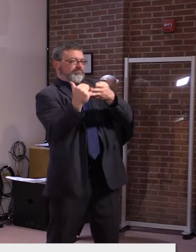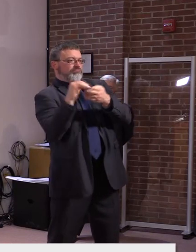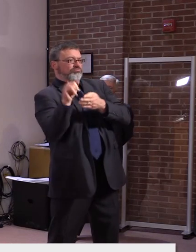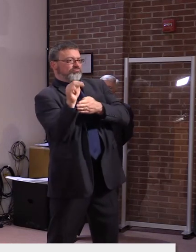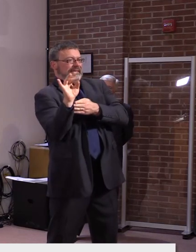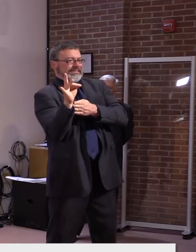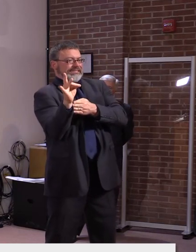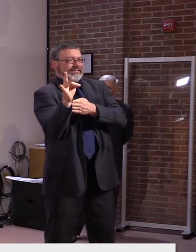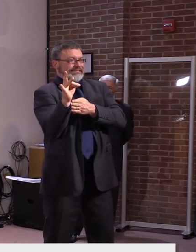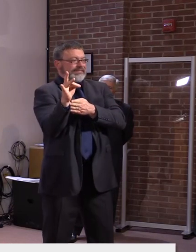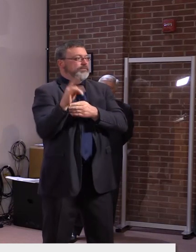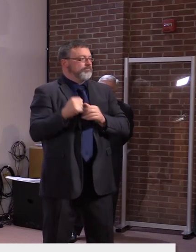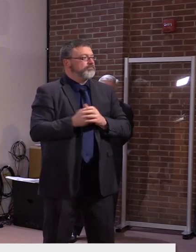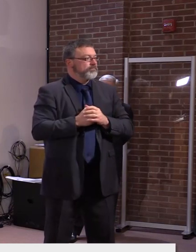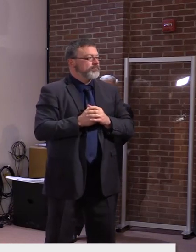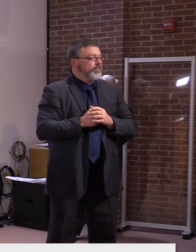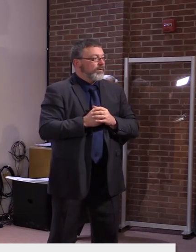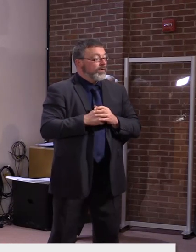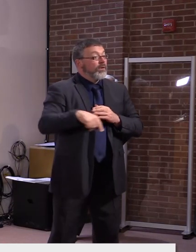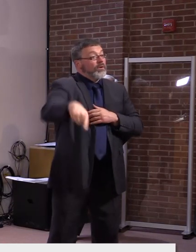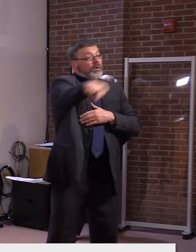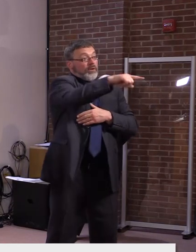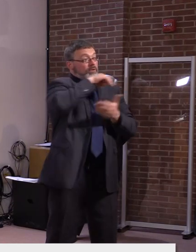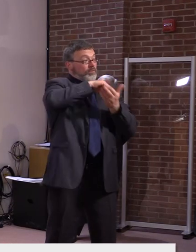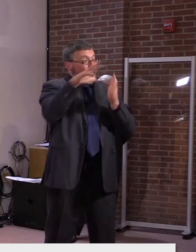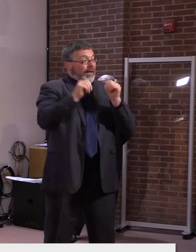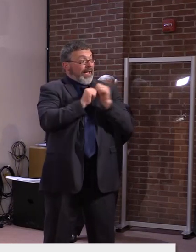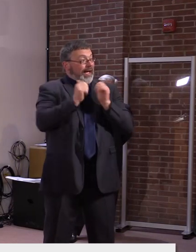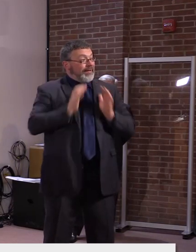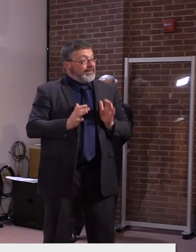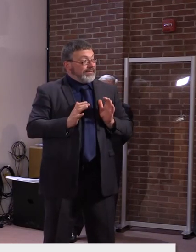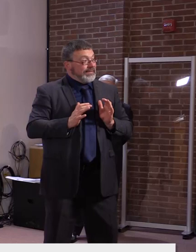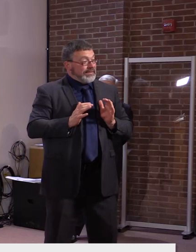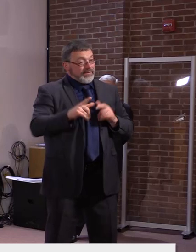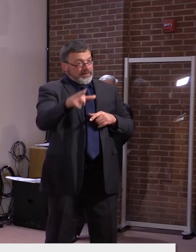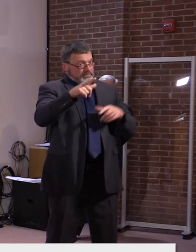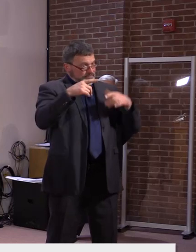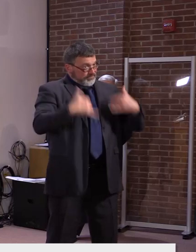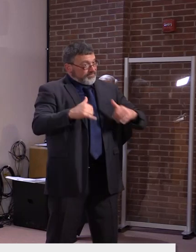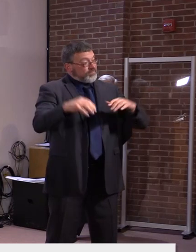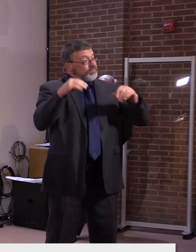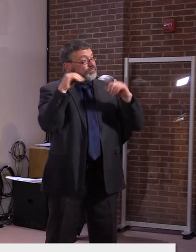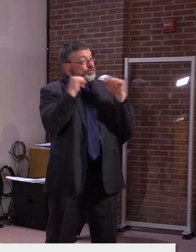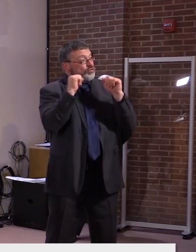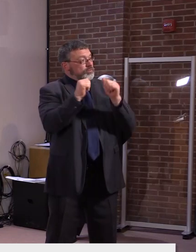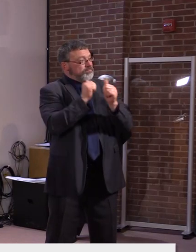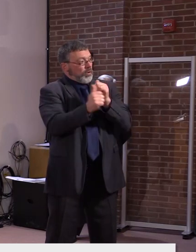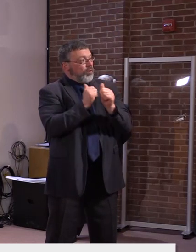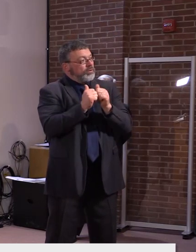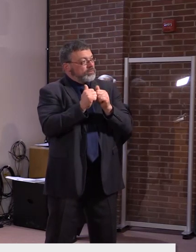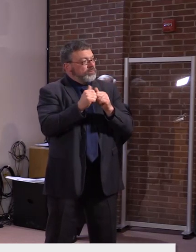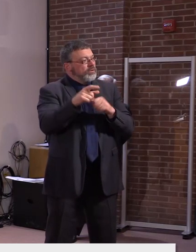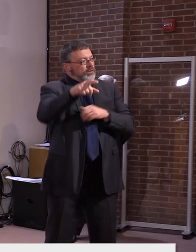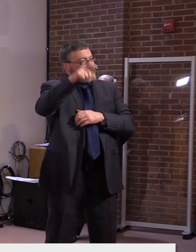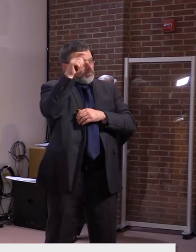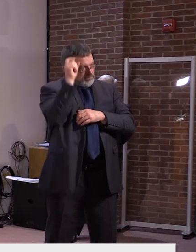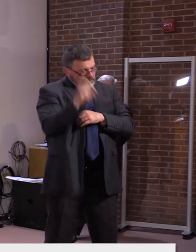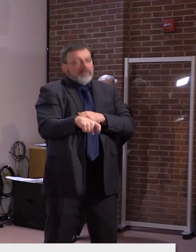and spectators to mask during indoor winter sports are currently anticipated to remain in place throughout the winter sports